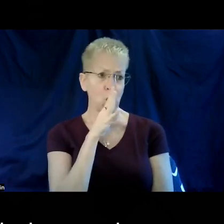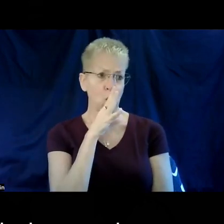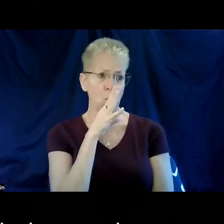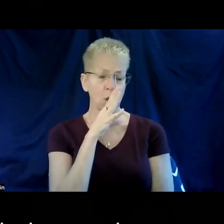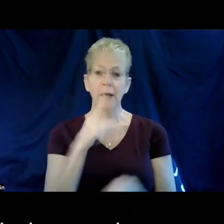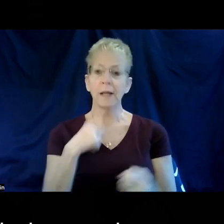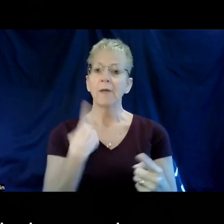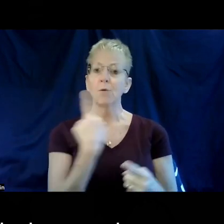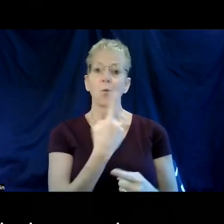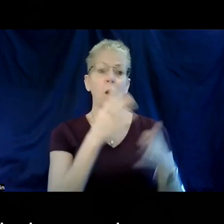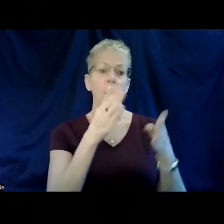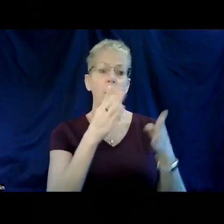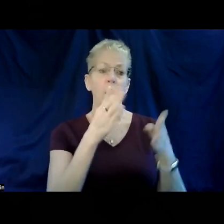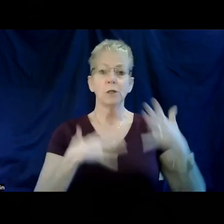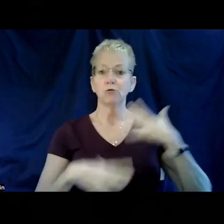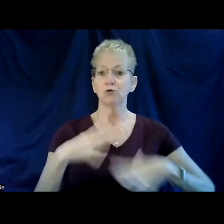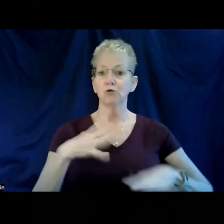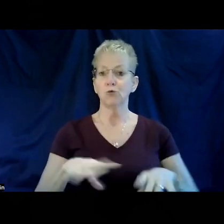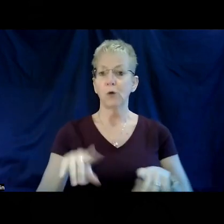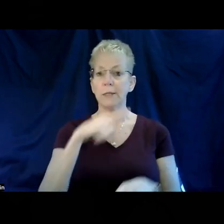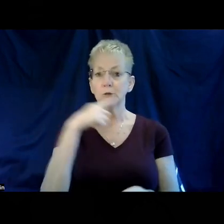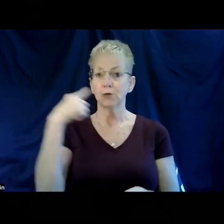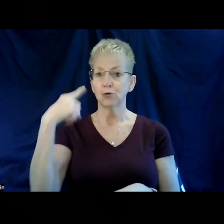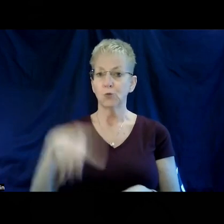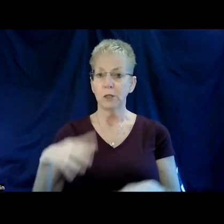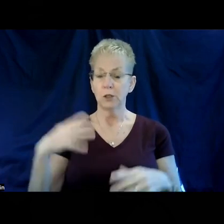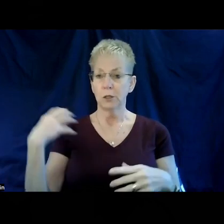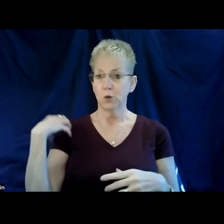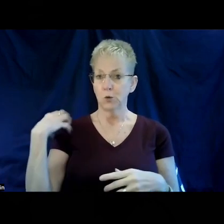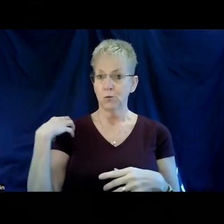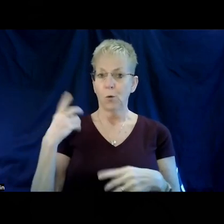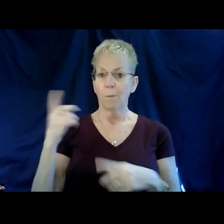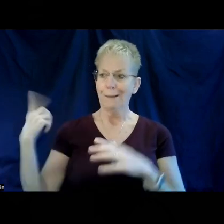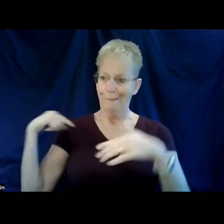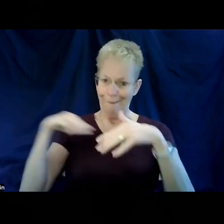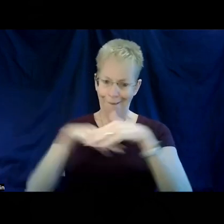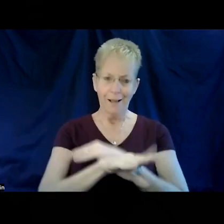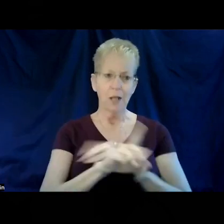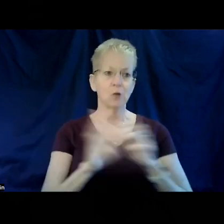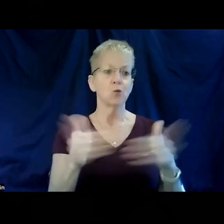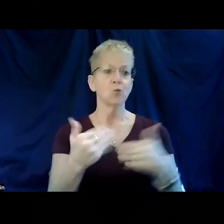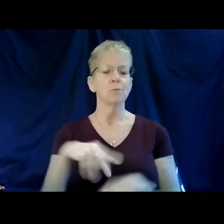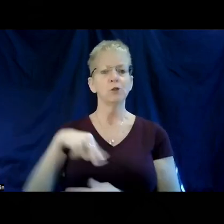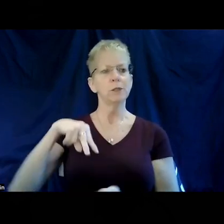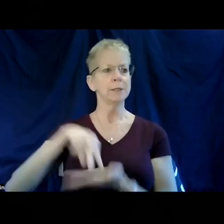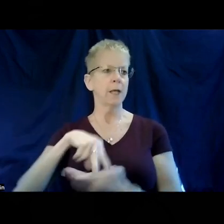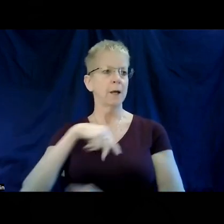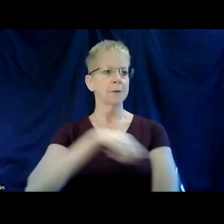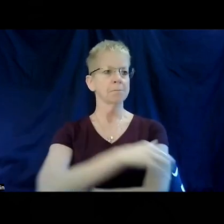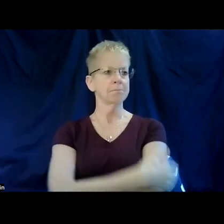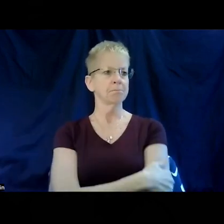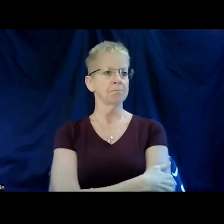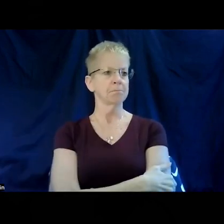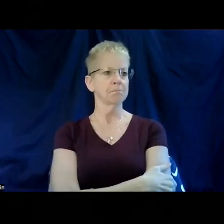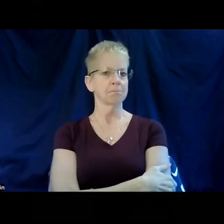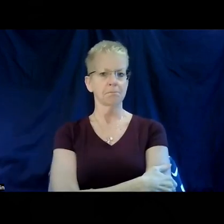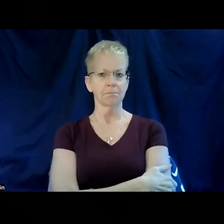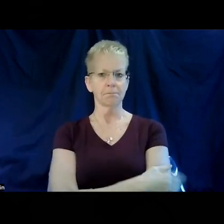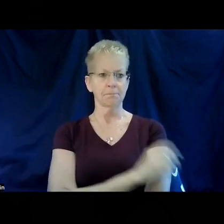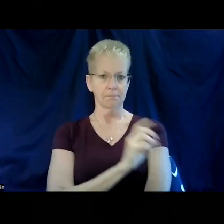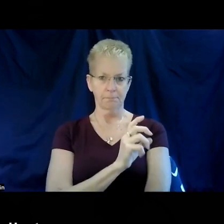dress up in the Russian uniform, come into the interrogation room, and just stand there. And they'd say,